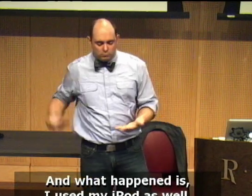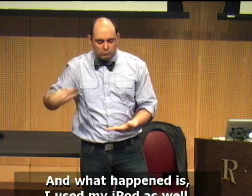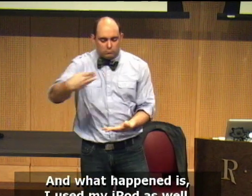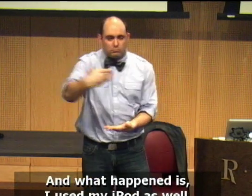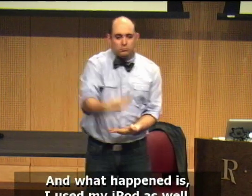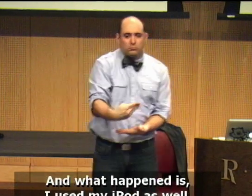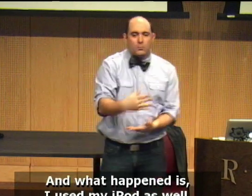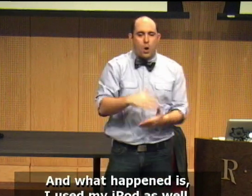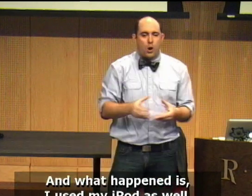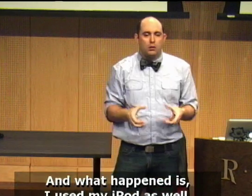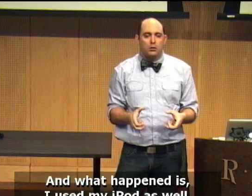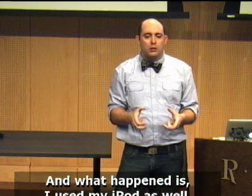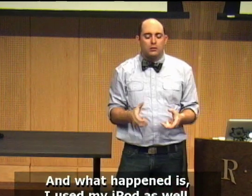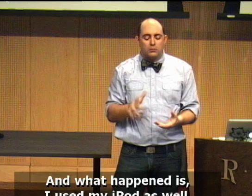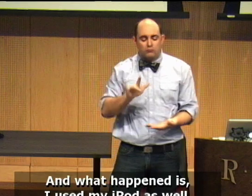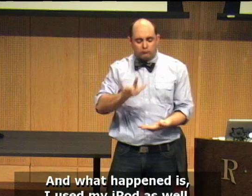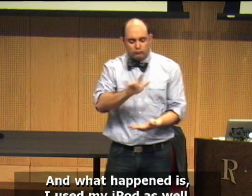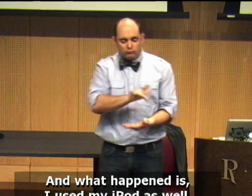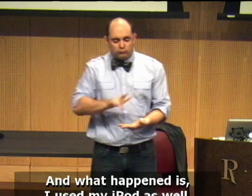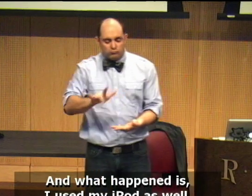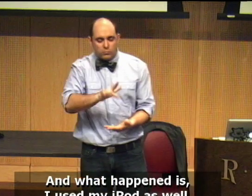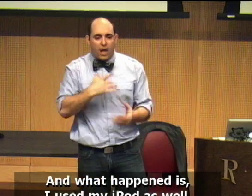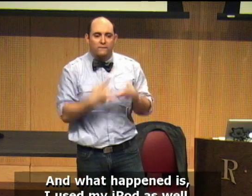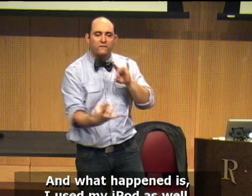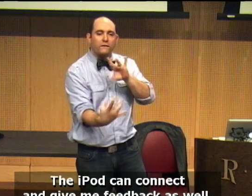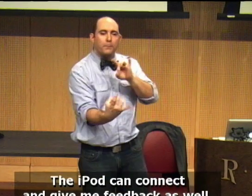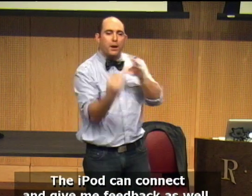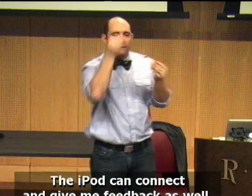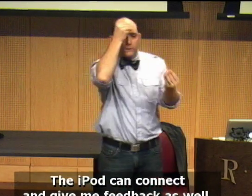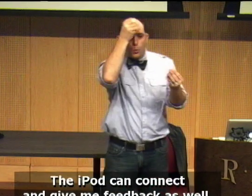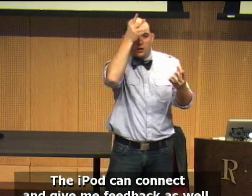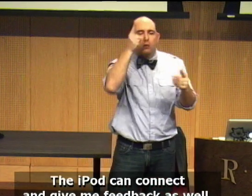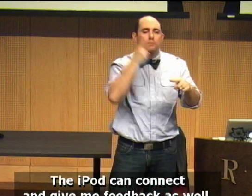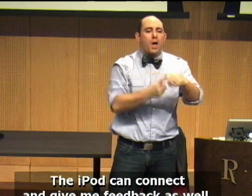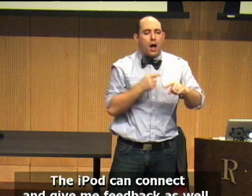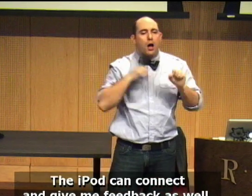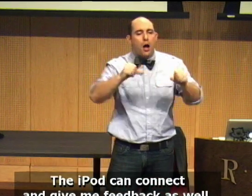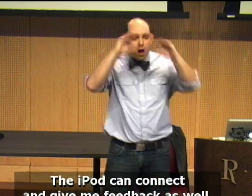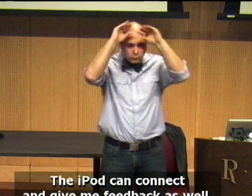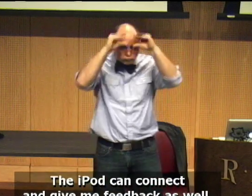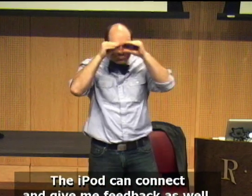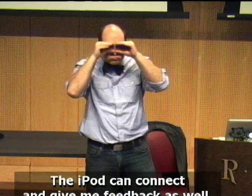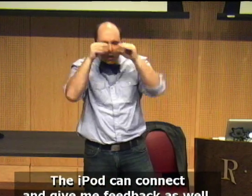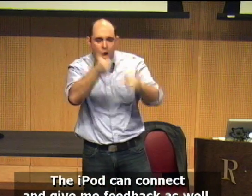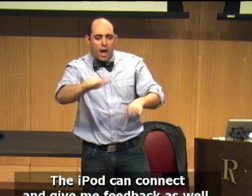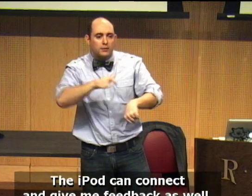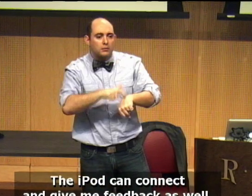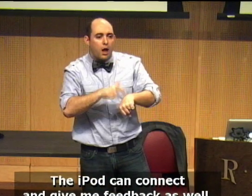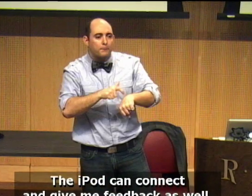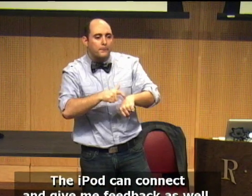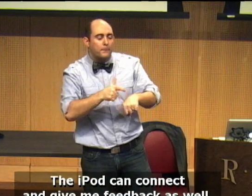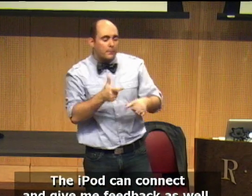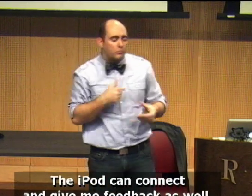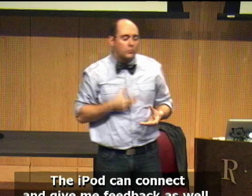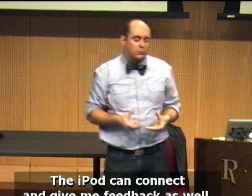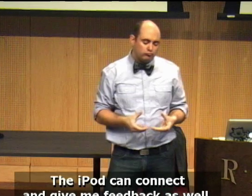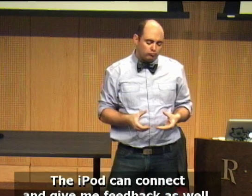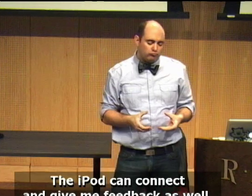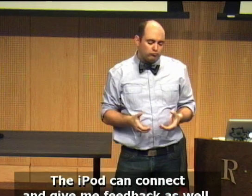happened is I used my iPod as well. The iPod can connect and give me feedback as well.